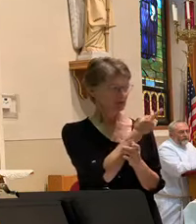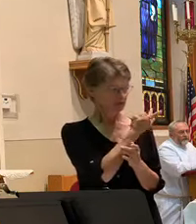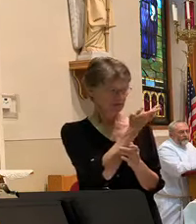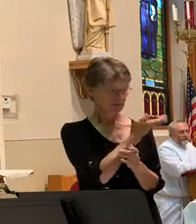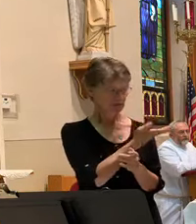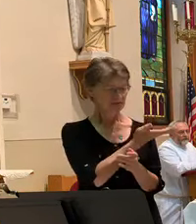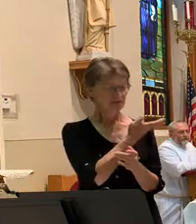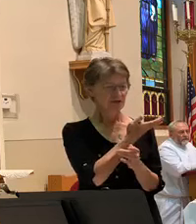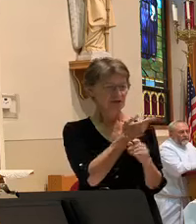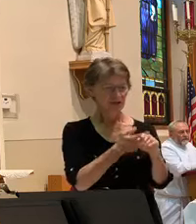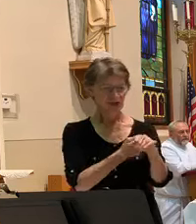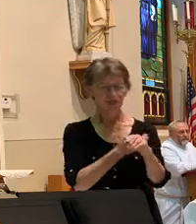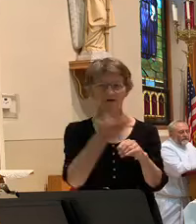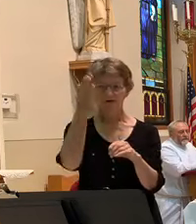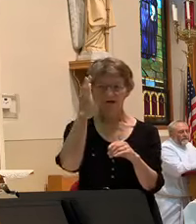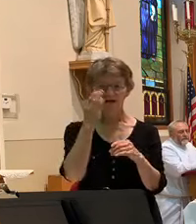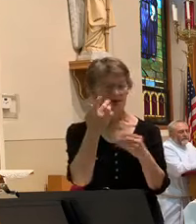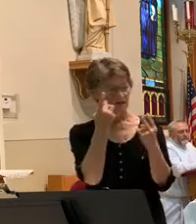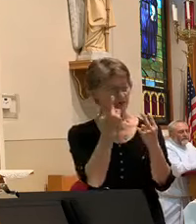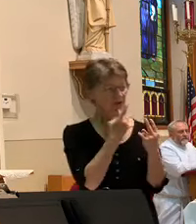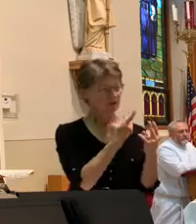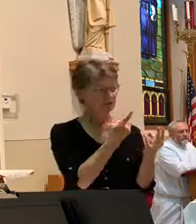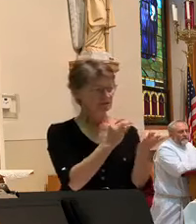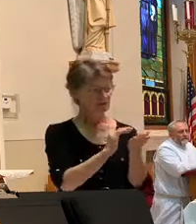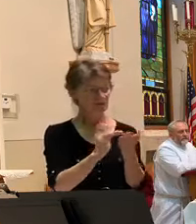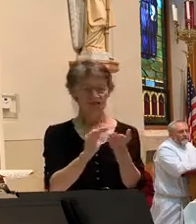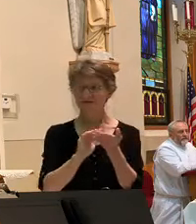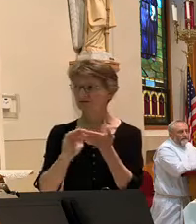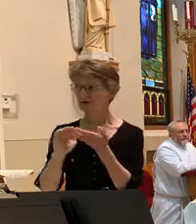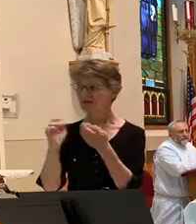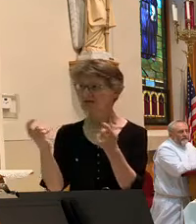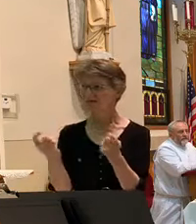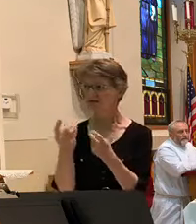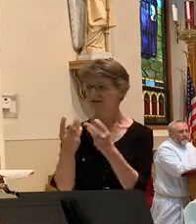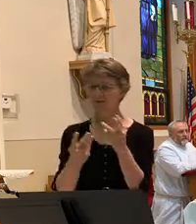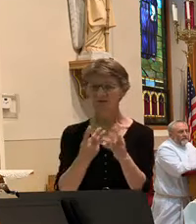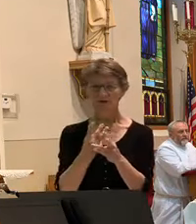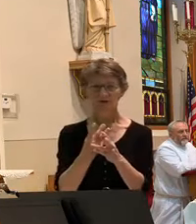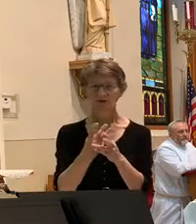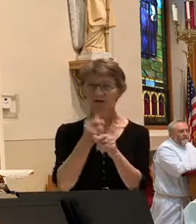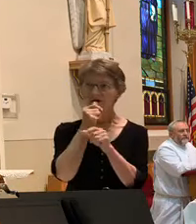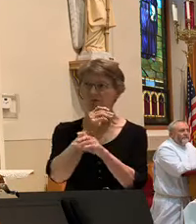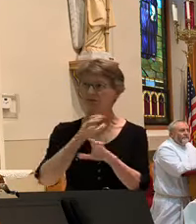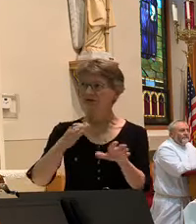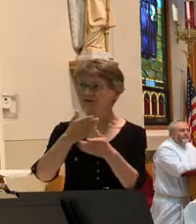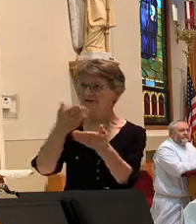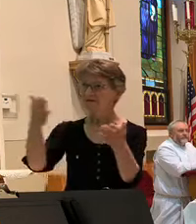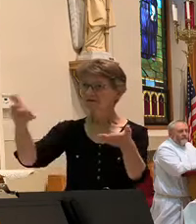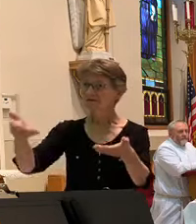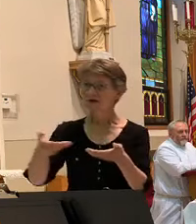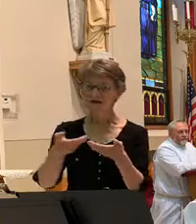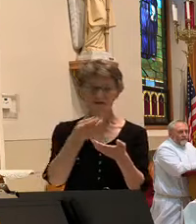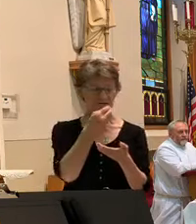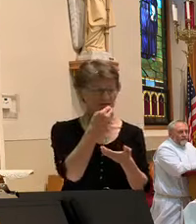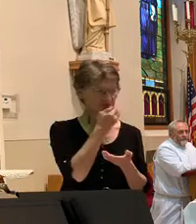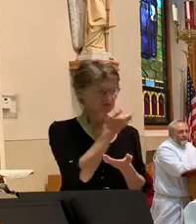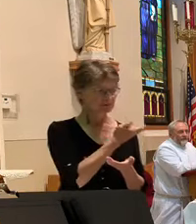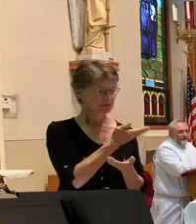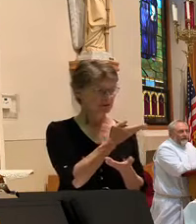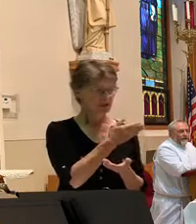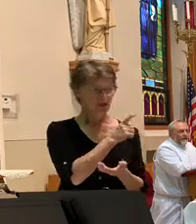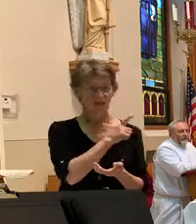Behold the Lamb of God. Behold him who takes away the sins of the world. Blessed are those called to the supper of